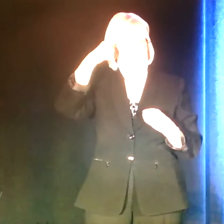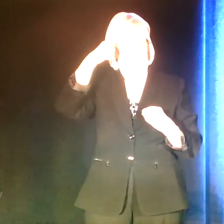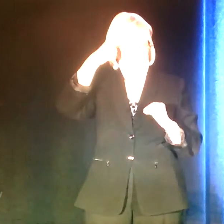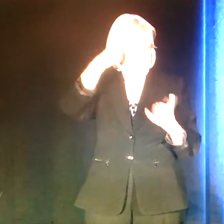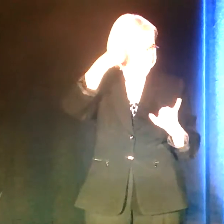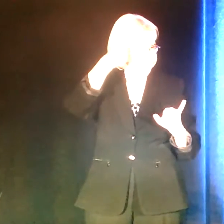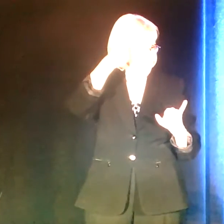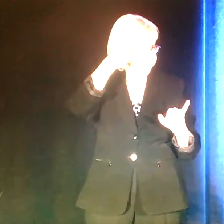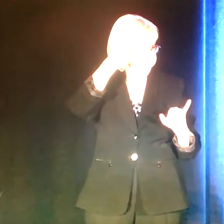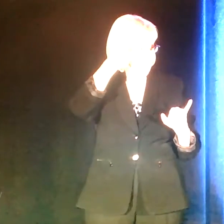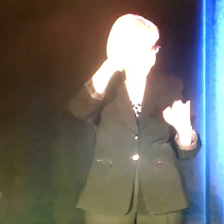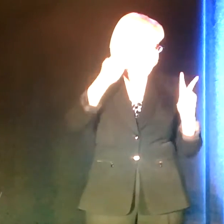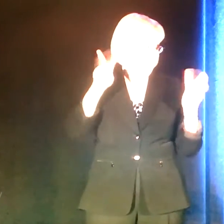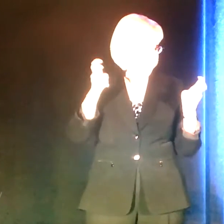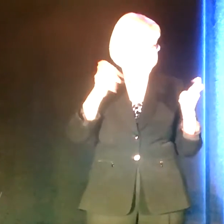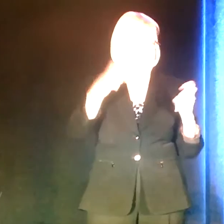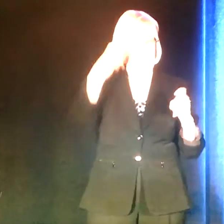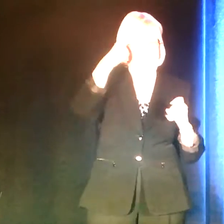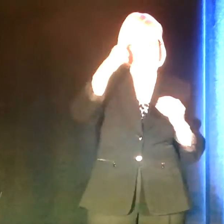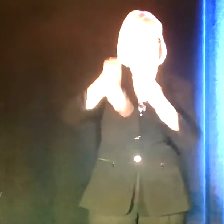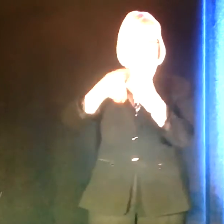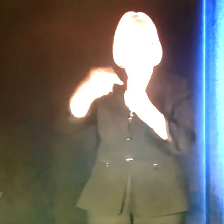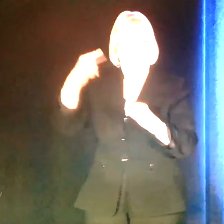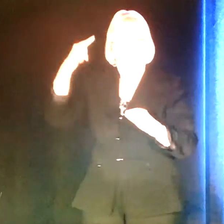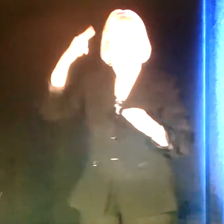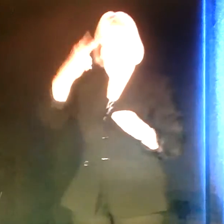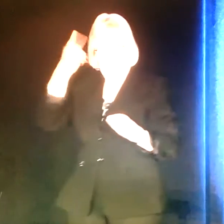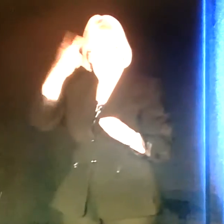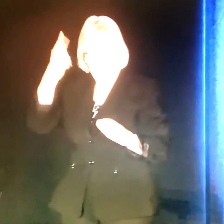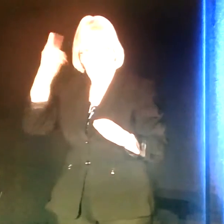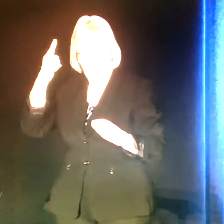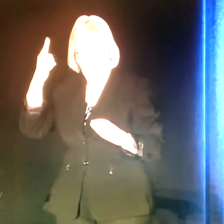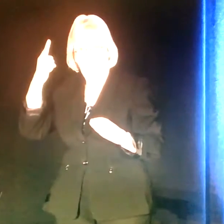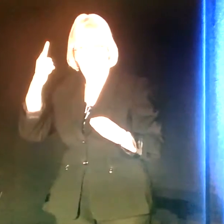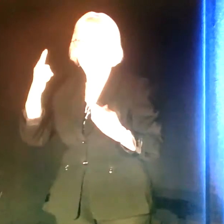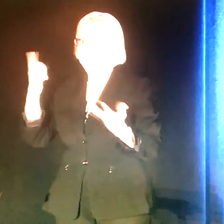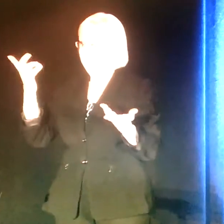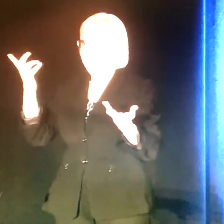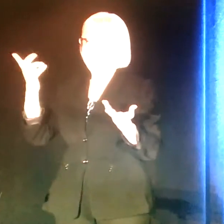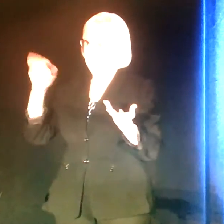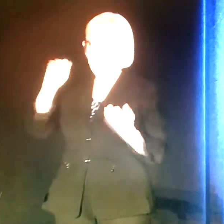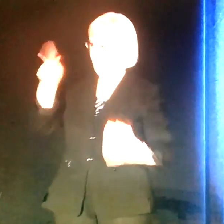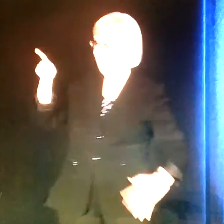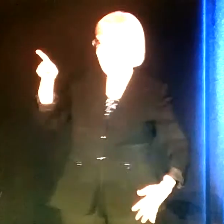When you think about meditation, it's thinking about thinking.